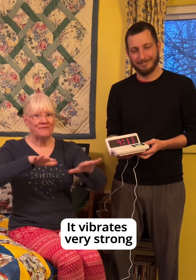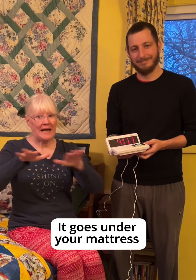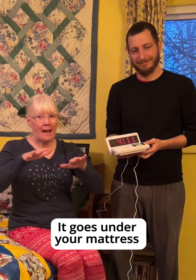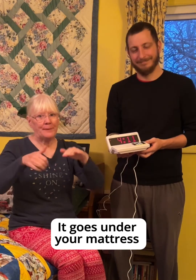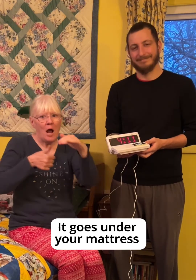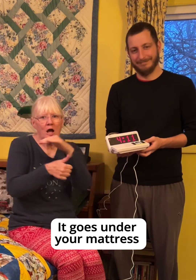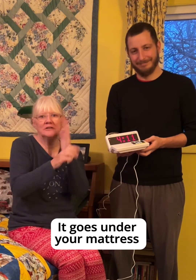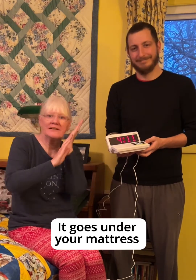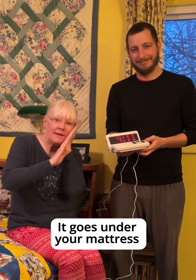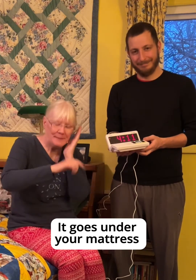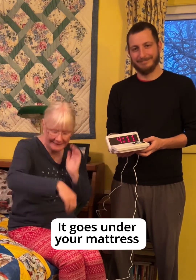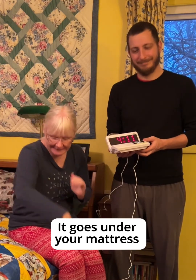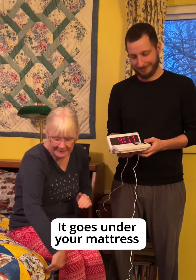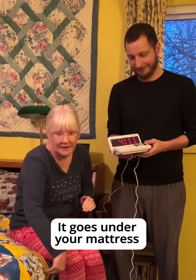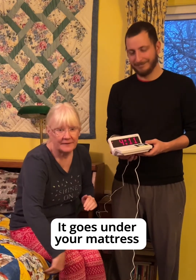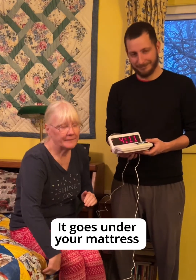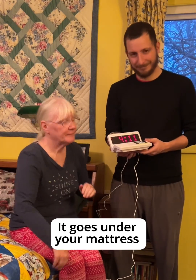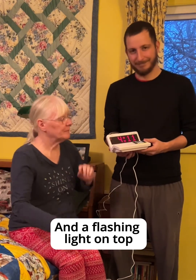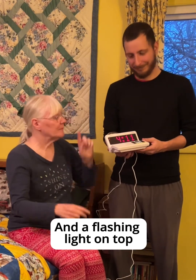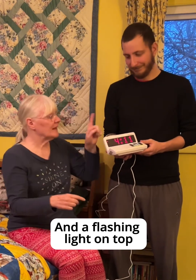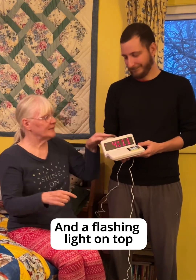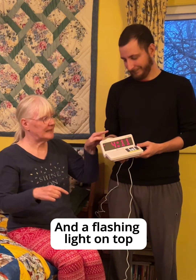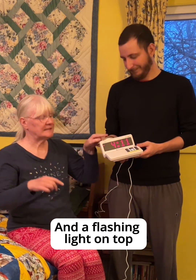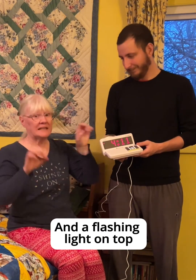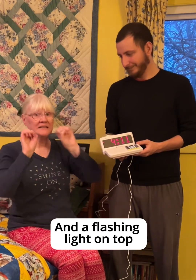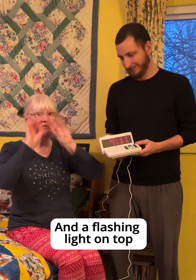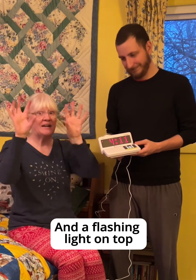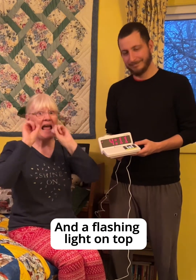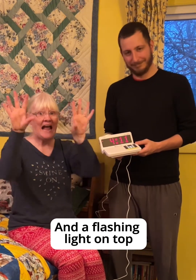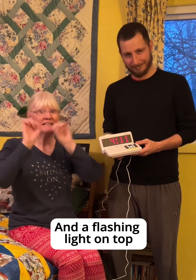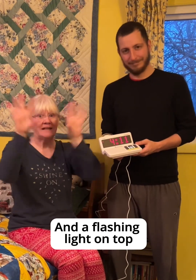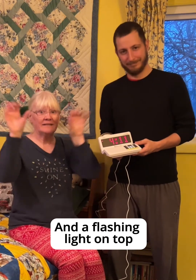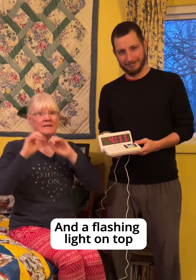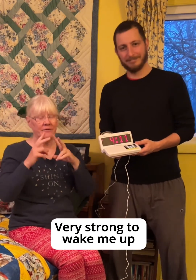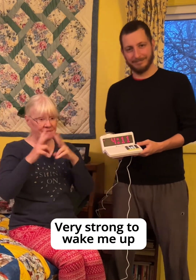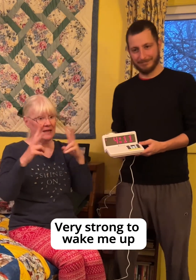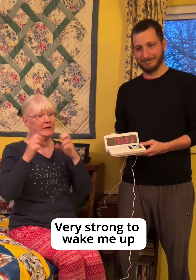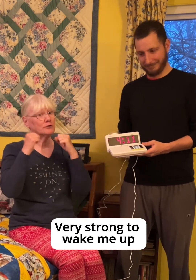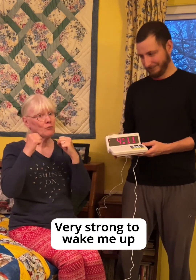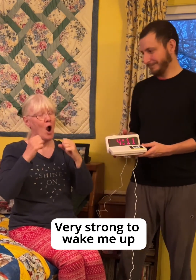Fab out of the band. They just fed out.